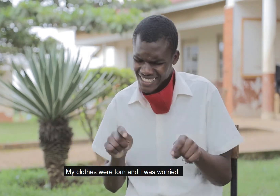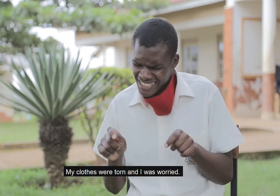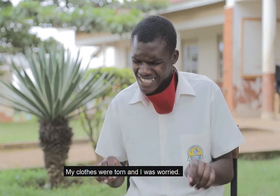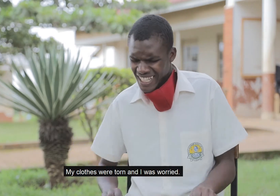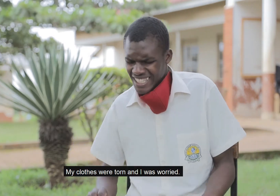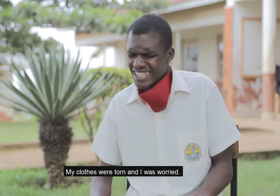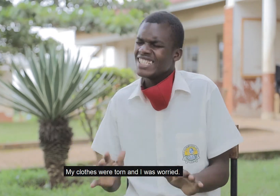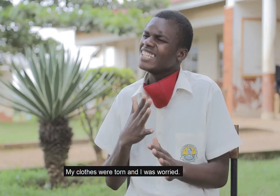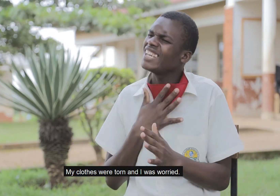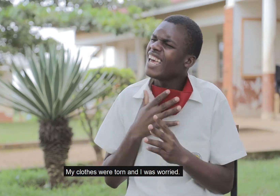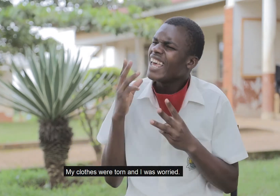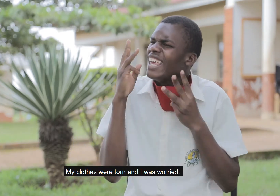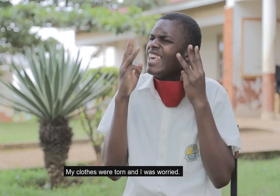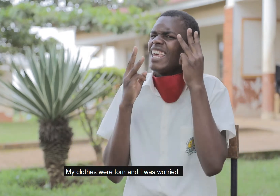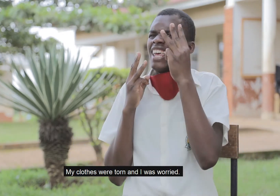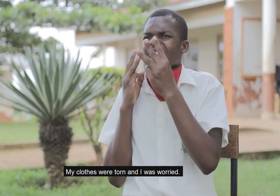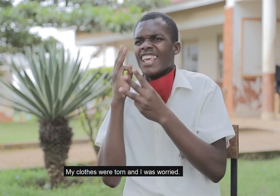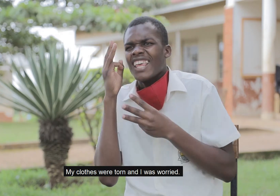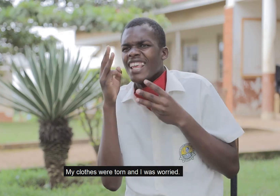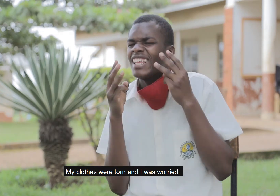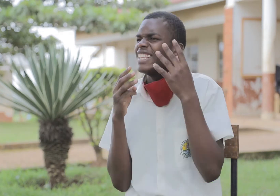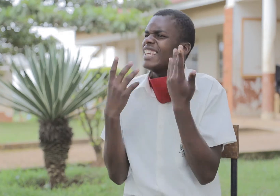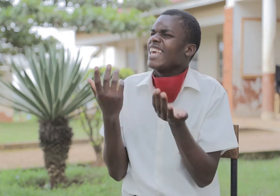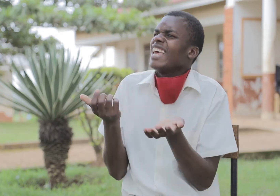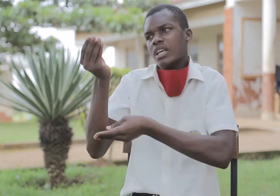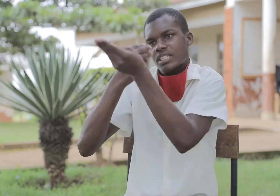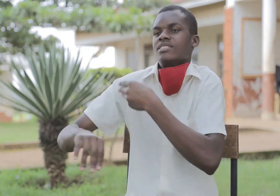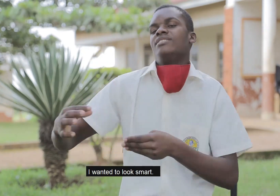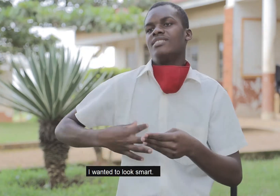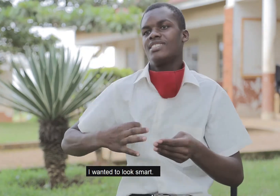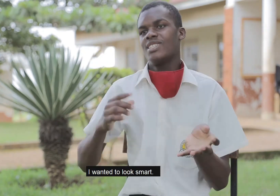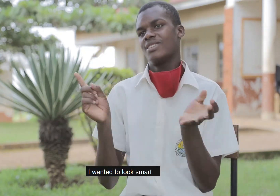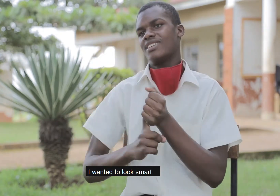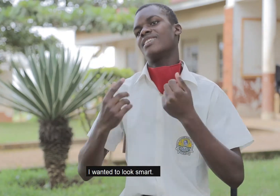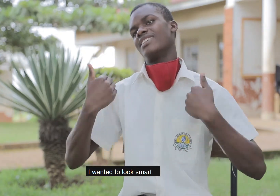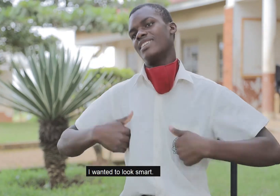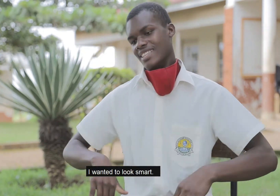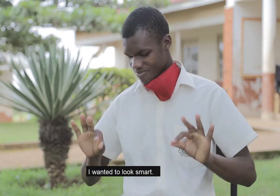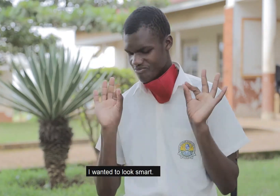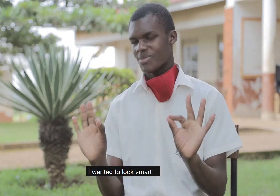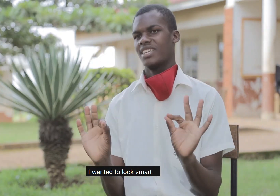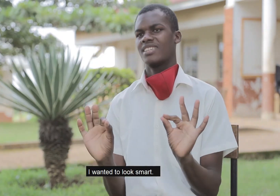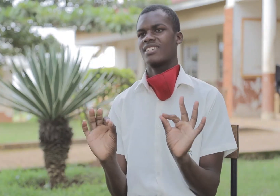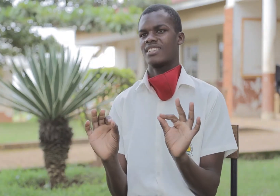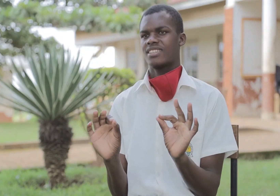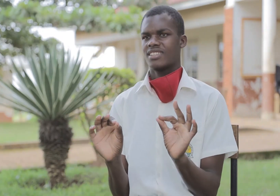My clothes were torn and I was worried. I wanted to look smart.